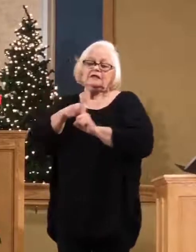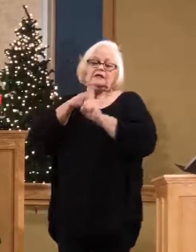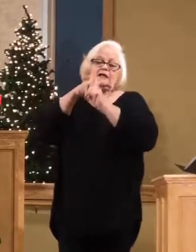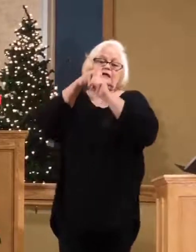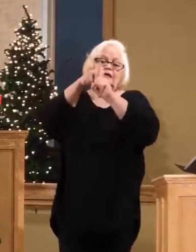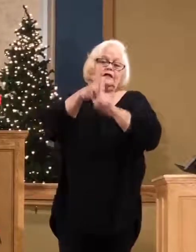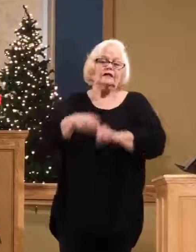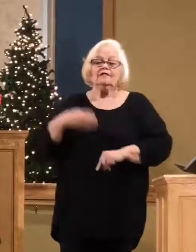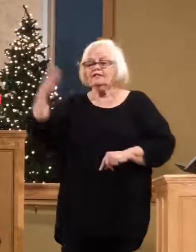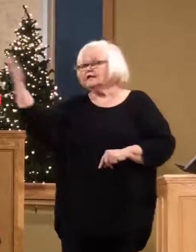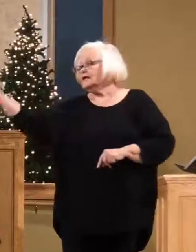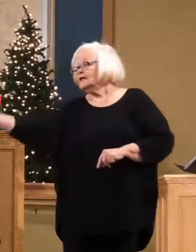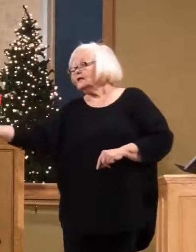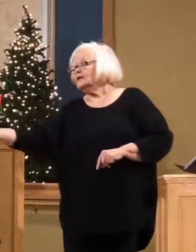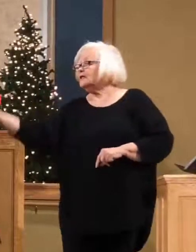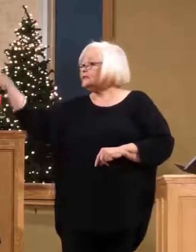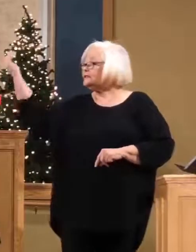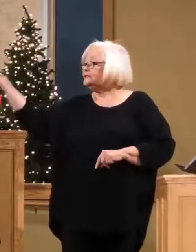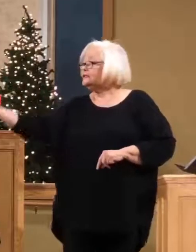pleading.